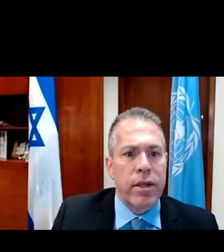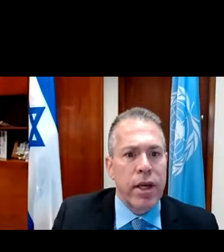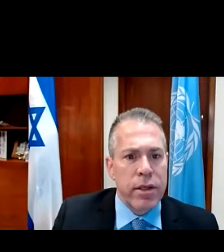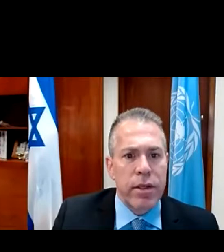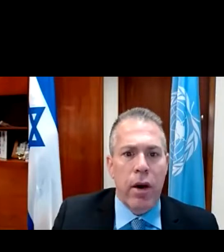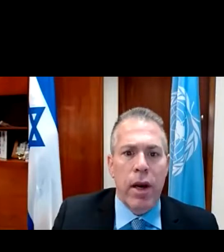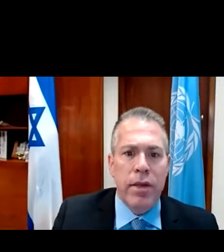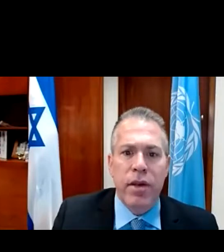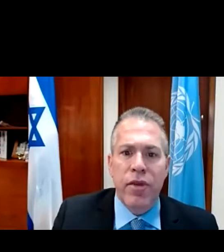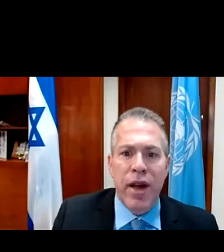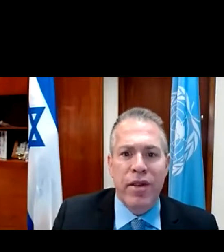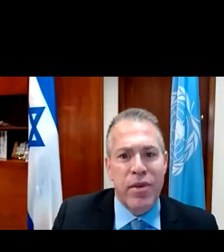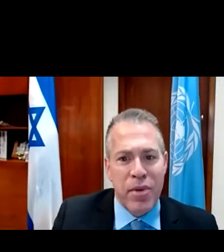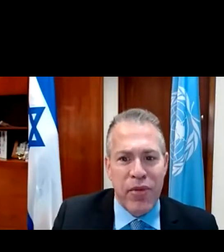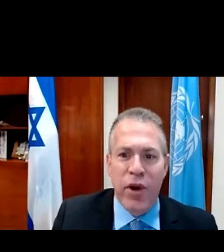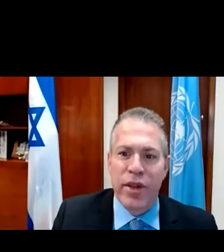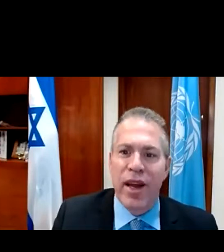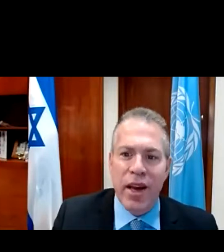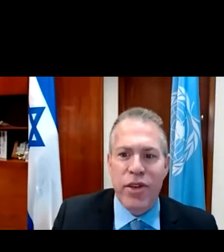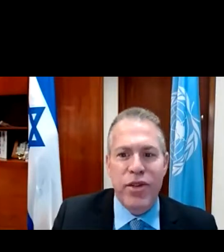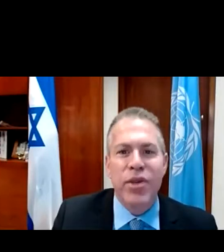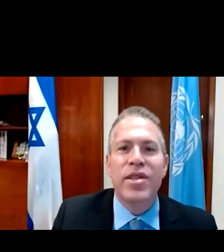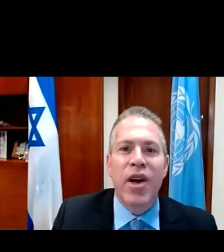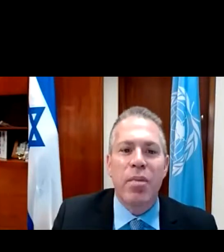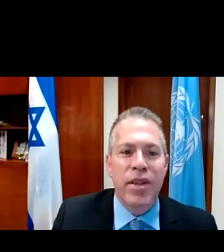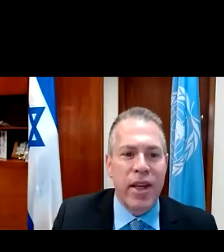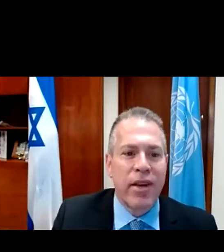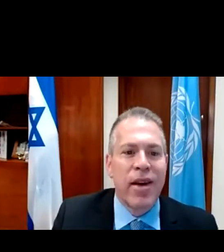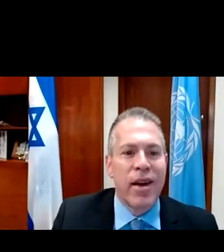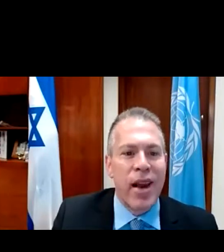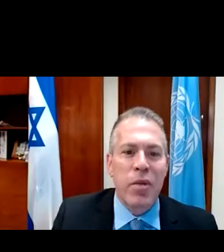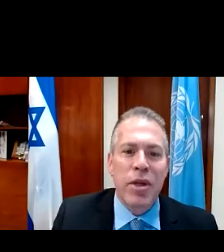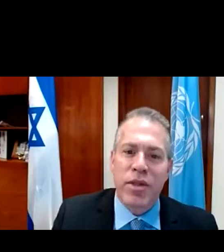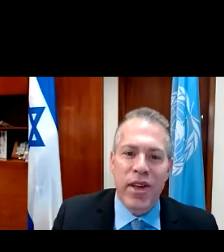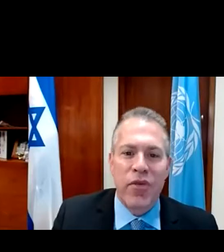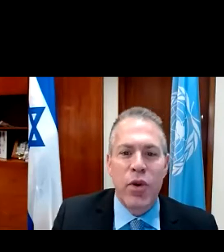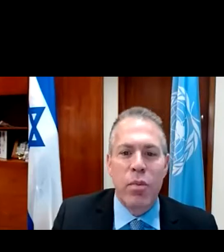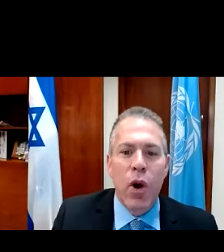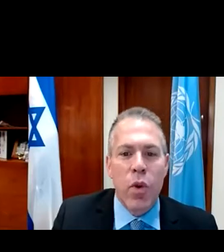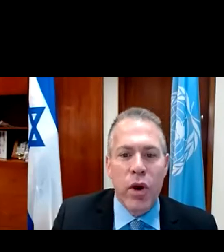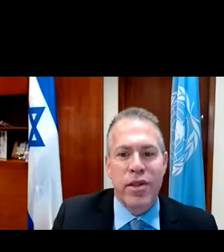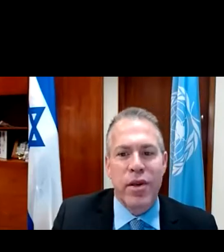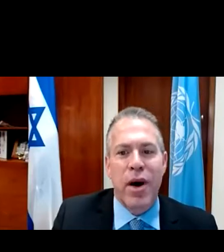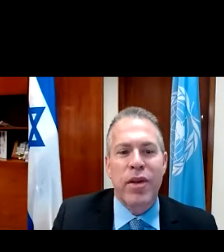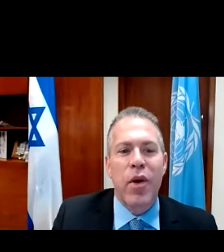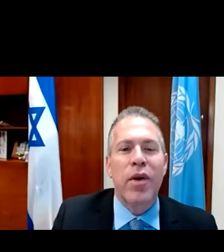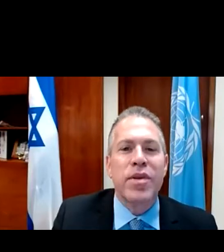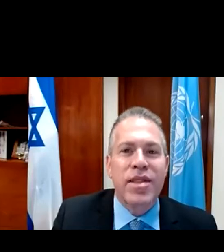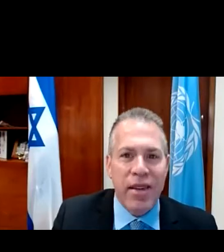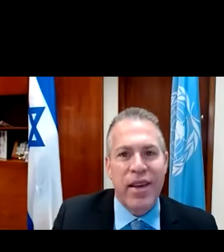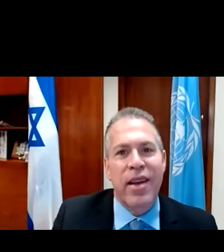as it is our last event before the elections to the CRPD, allow me to say a few more words about